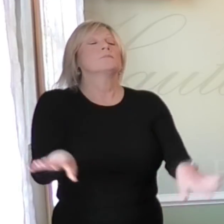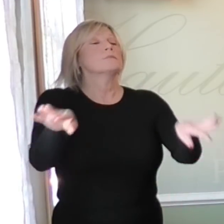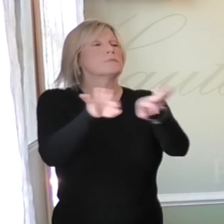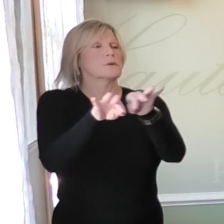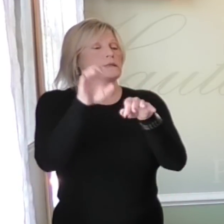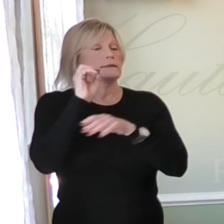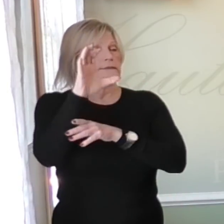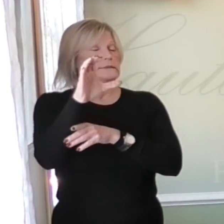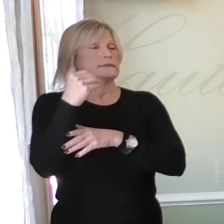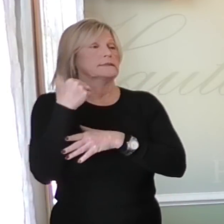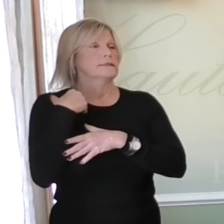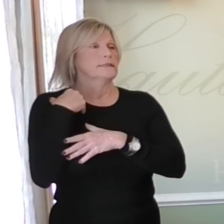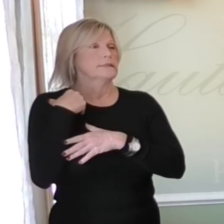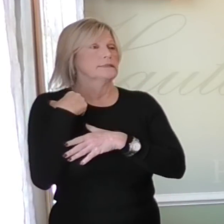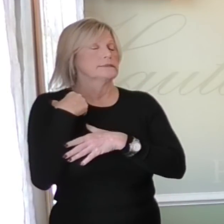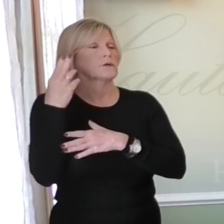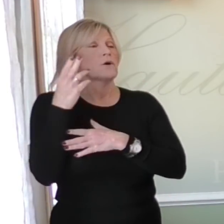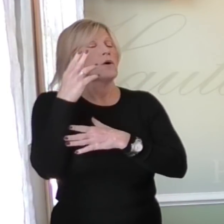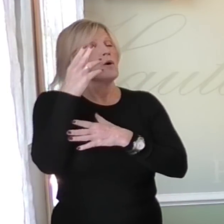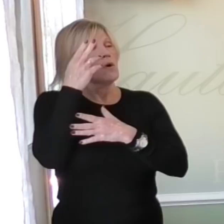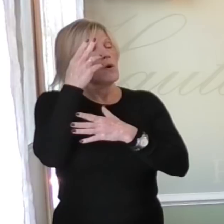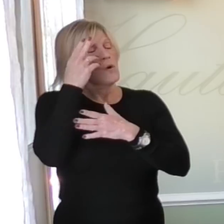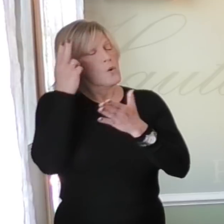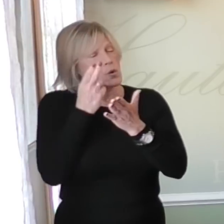that Ellicott City has a holistic,